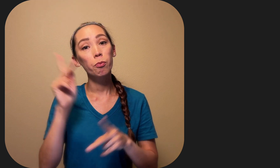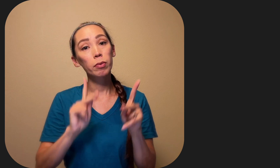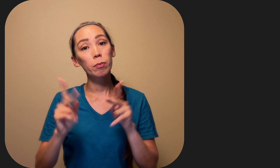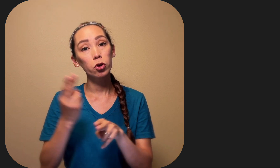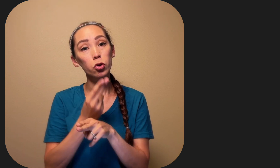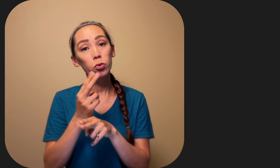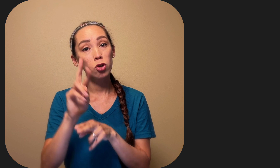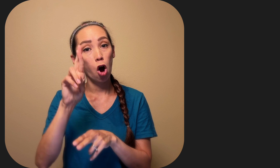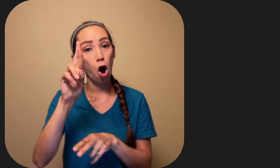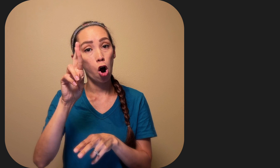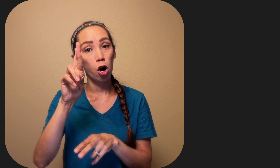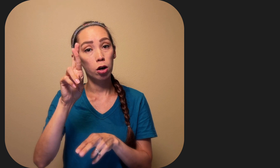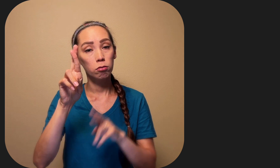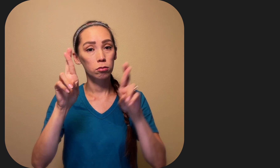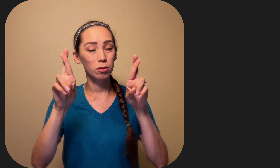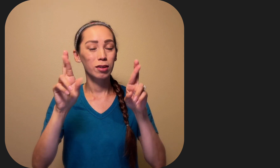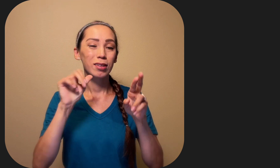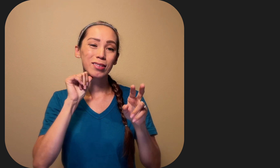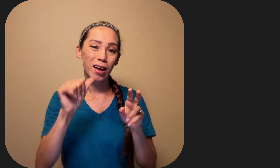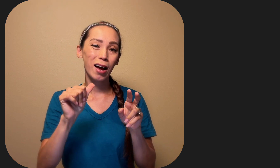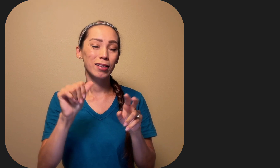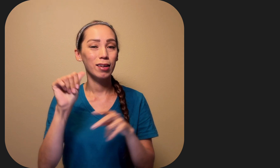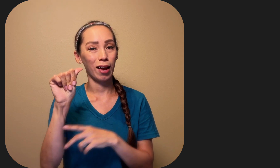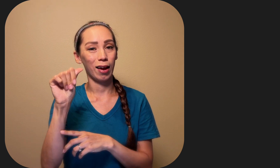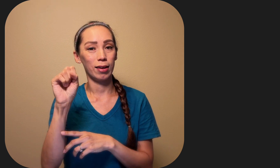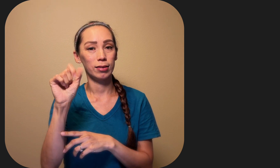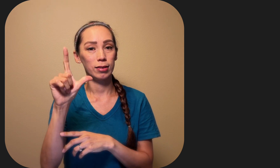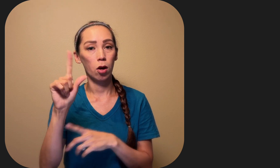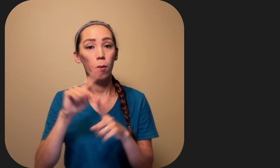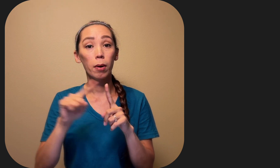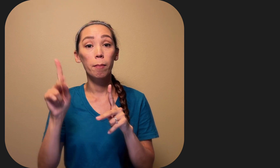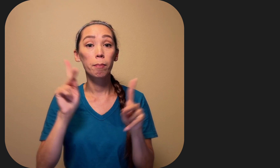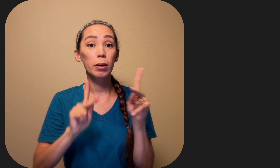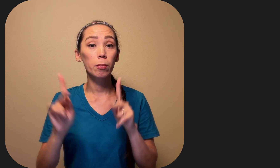Or if you see people using R's, it is